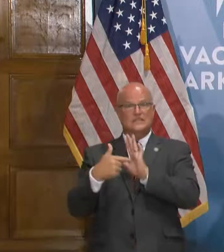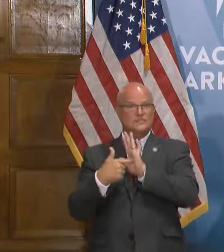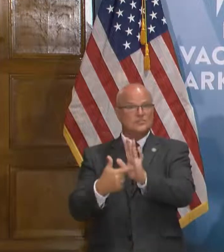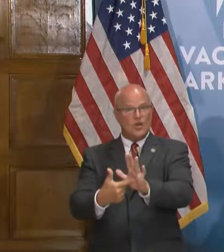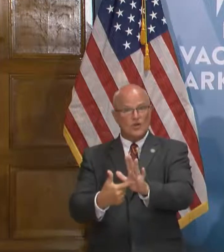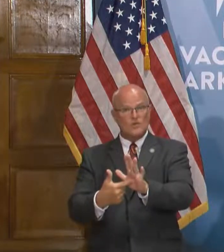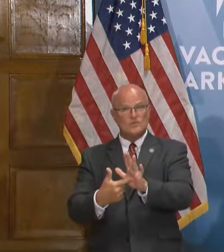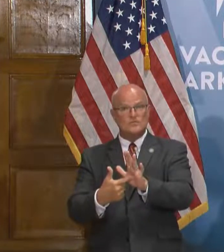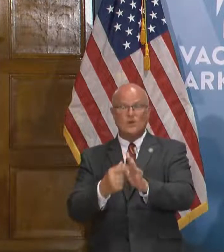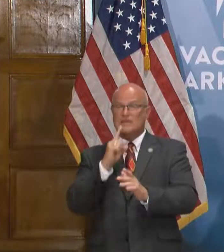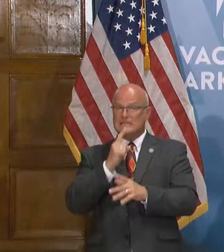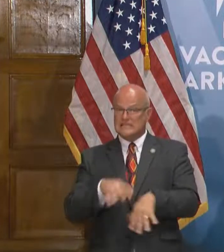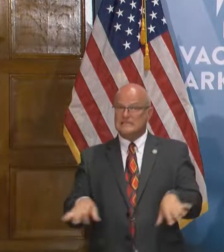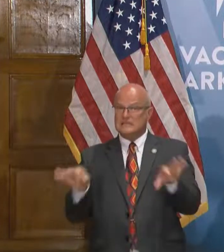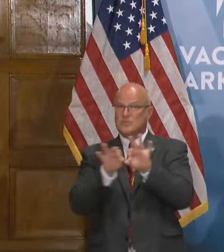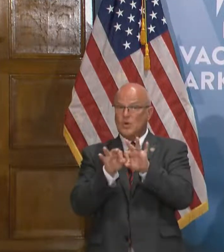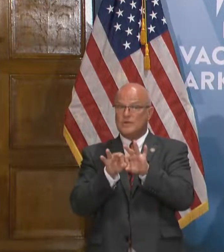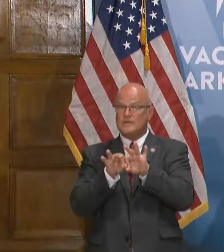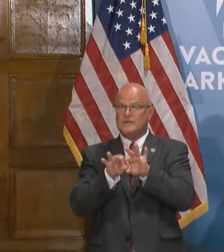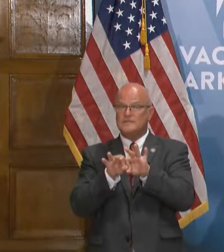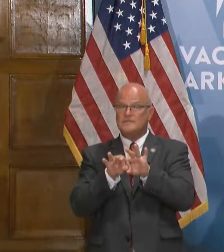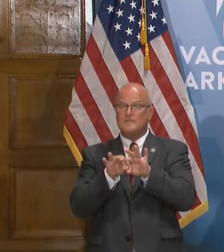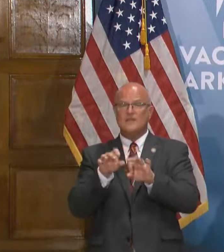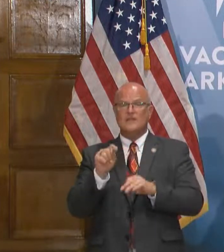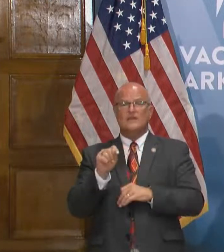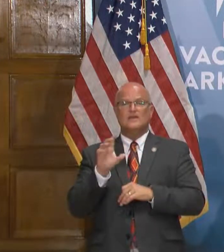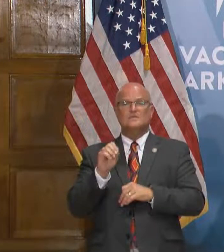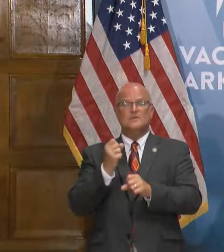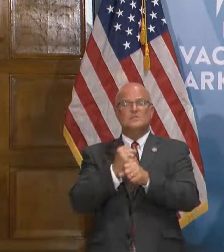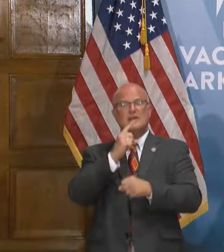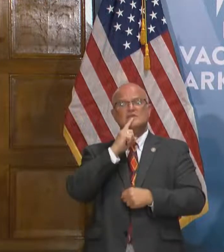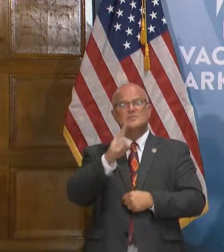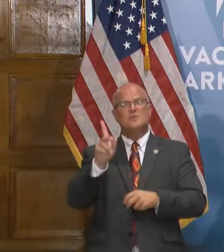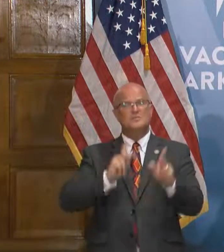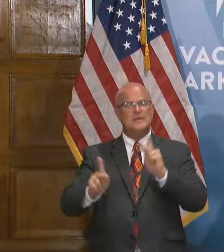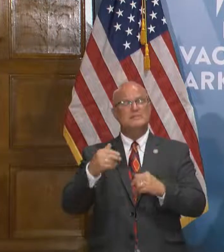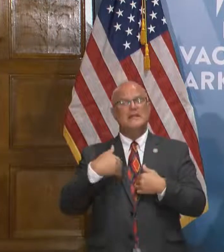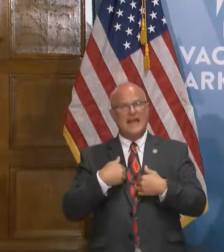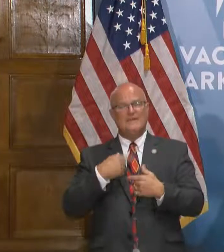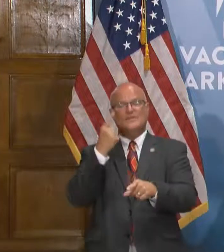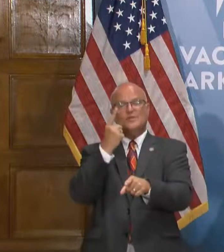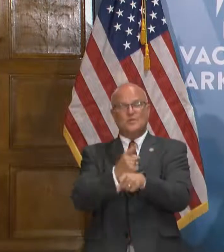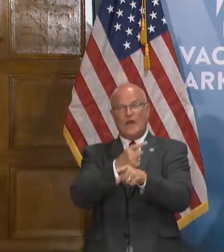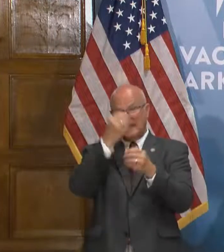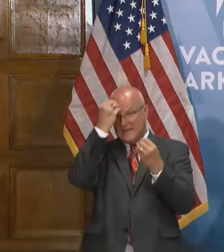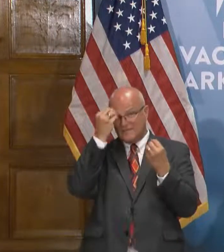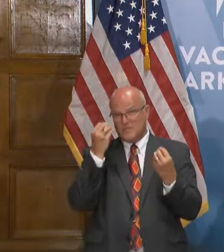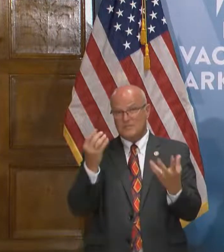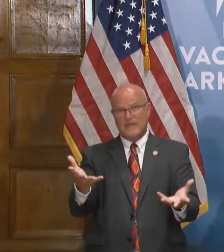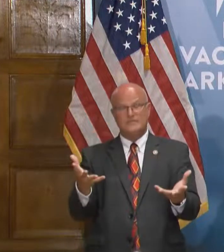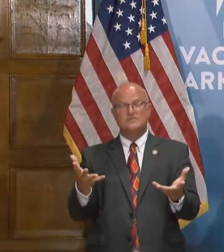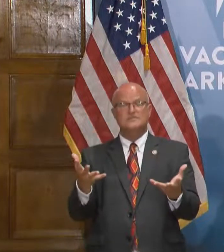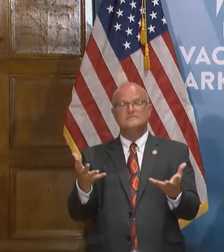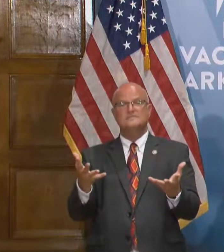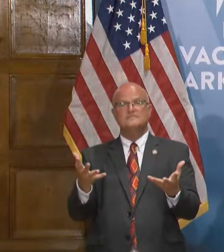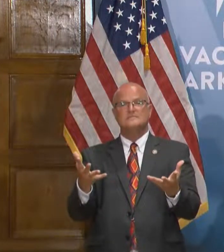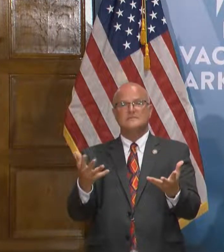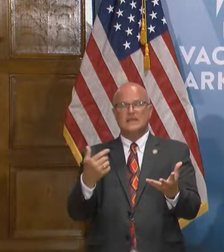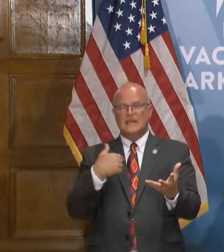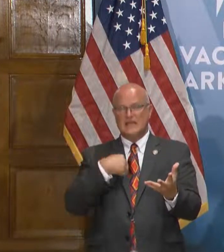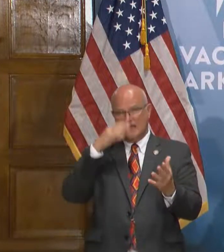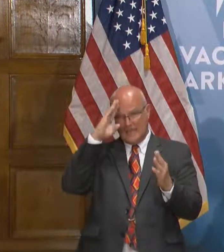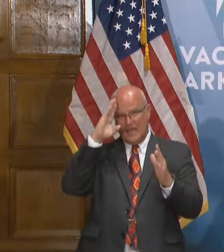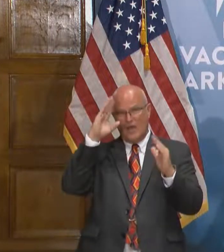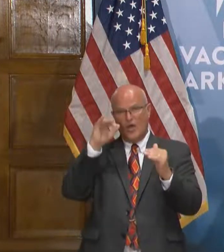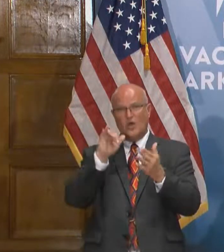So it is important to make sure people have the right information, and I do hope